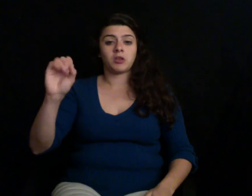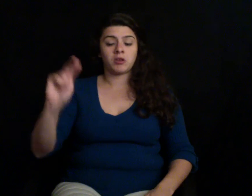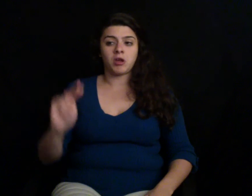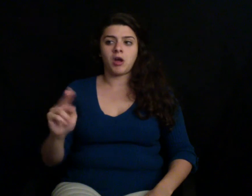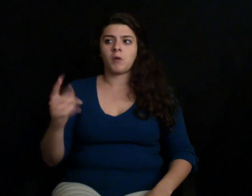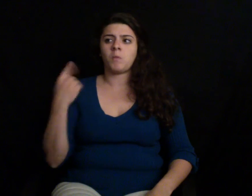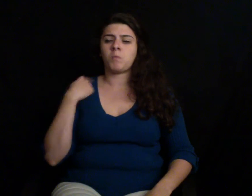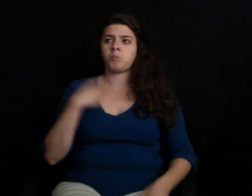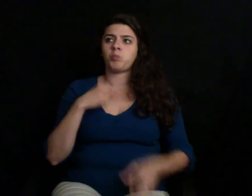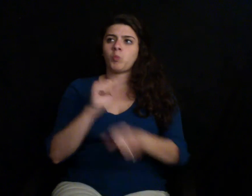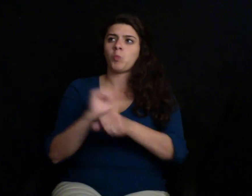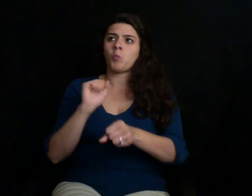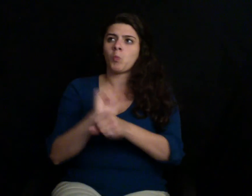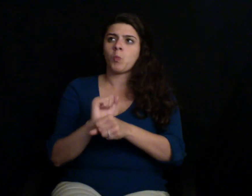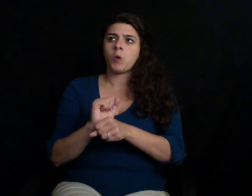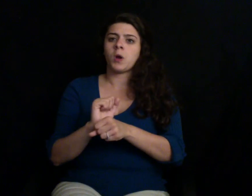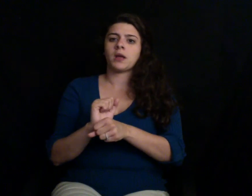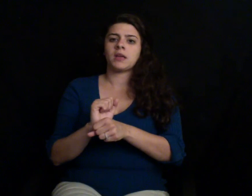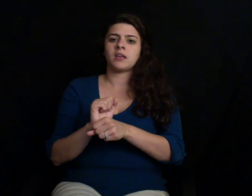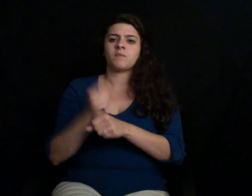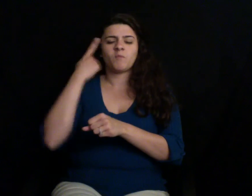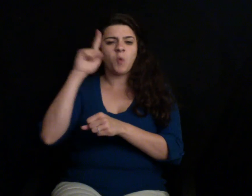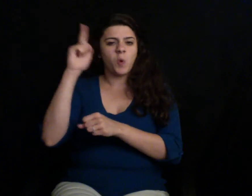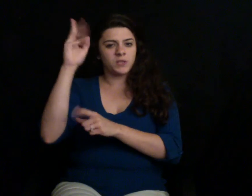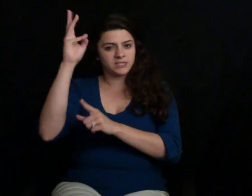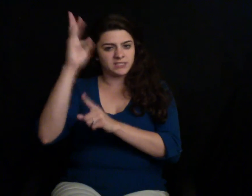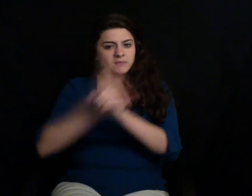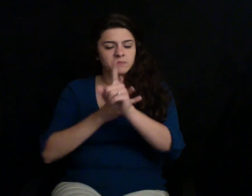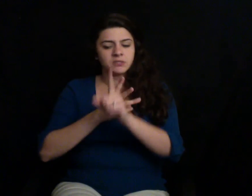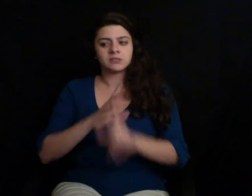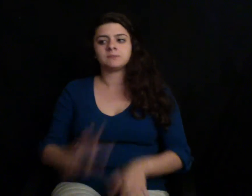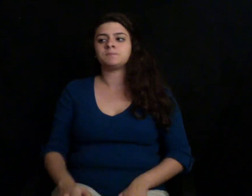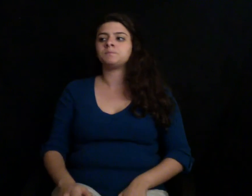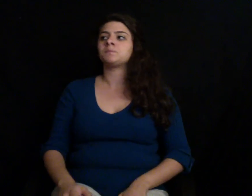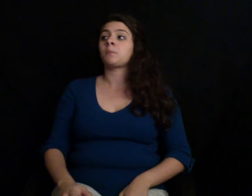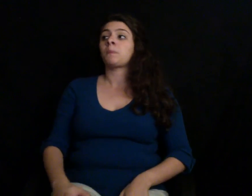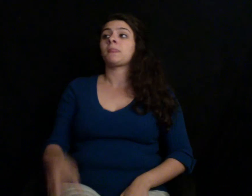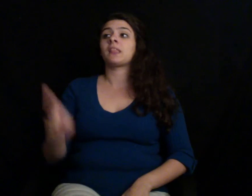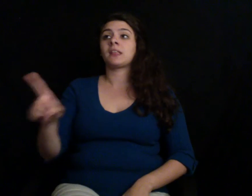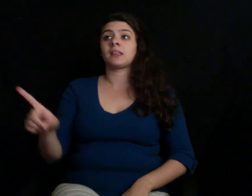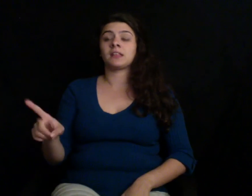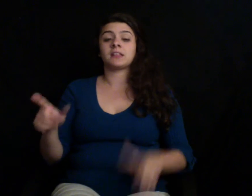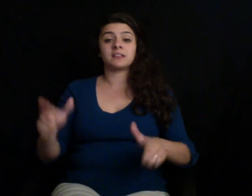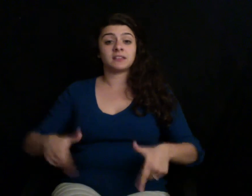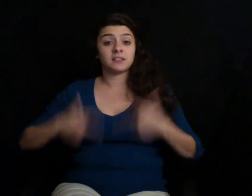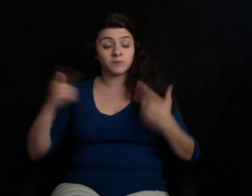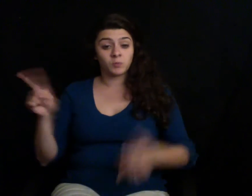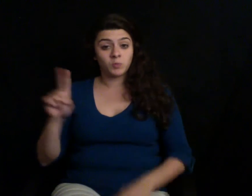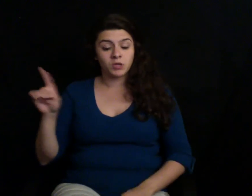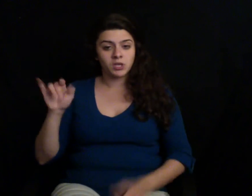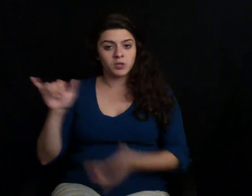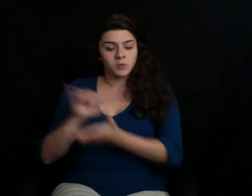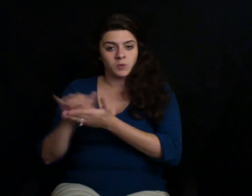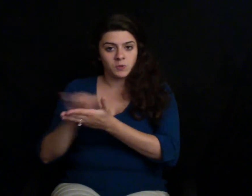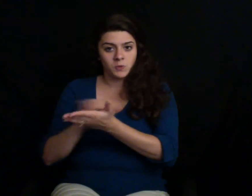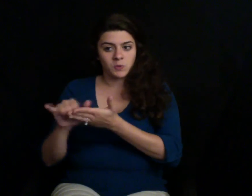time, and it was really fun. He was actually living in New York. And the first VidCon was obviously in